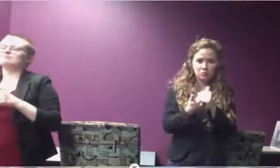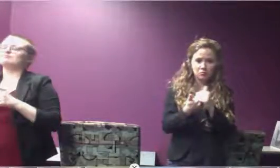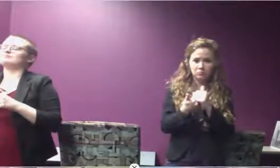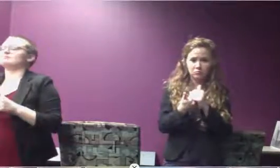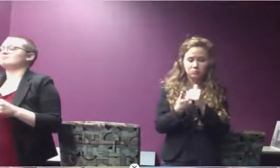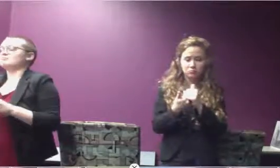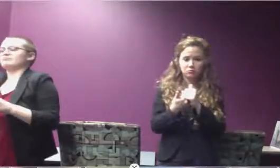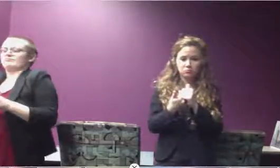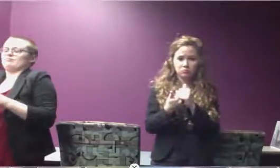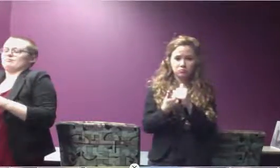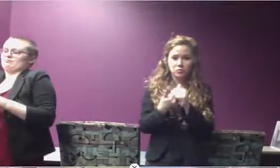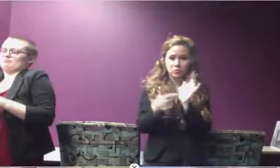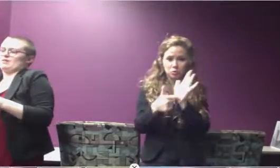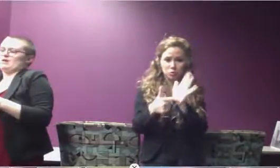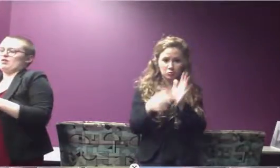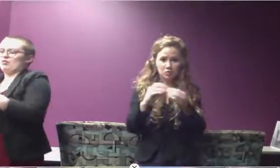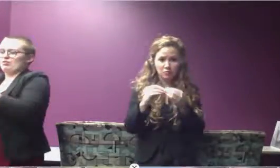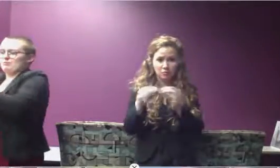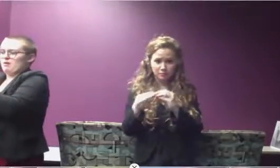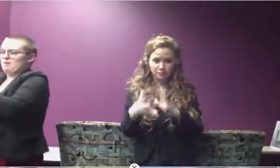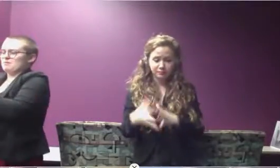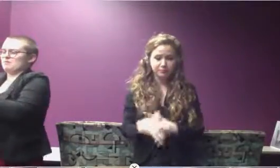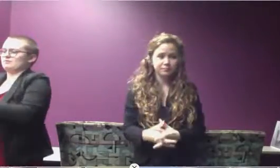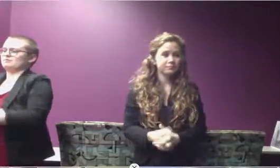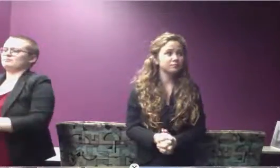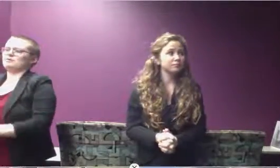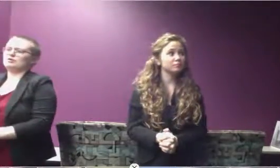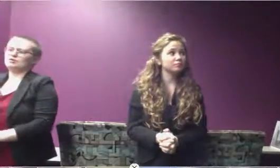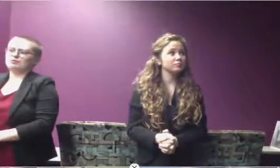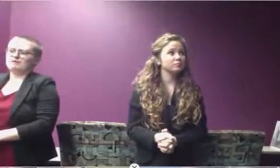So now I'm going to give you an example and you're going to tell me